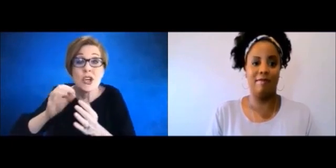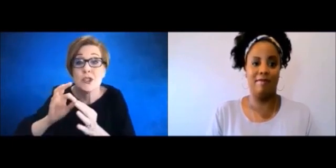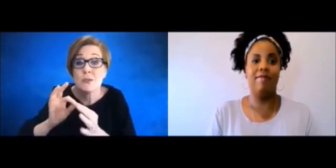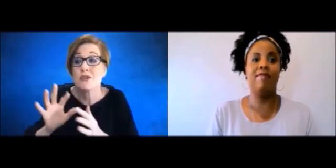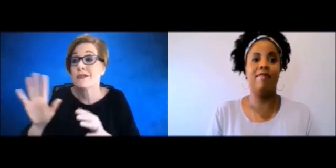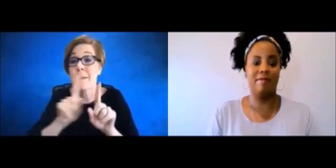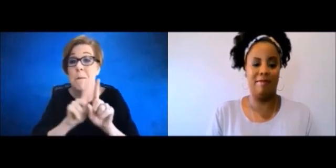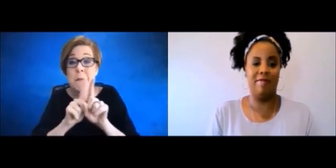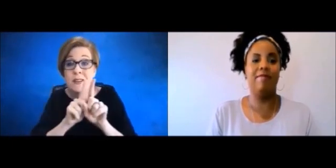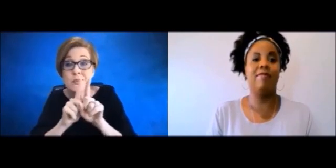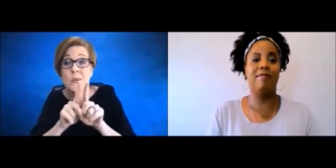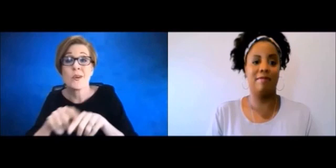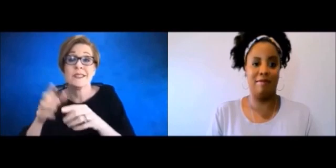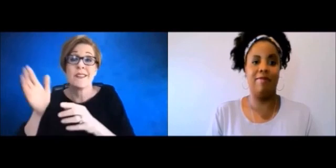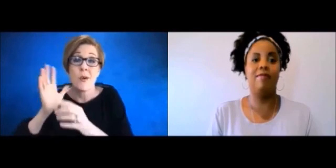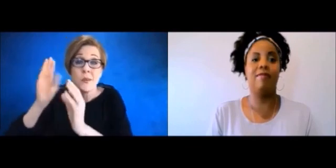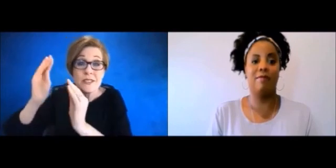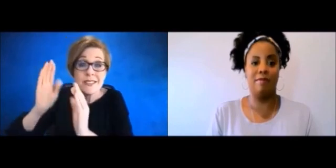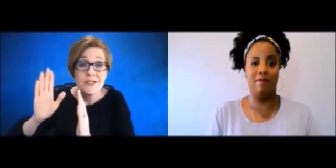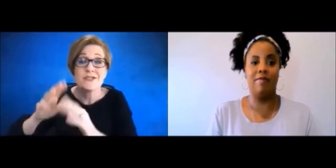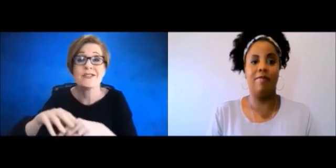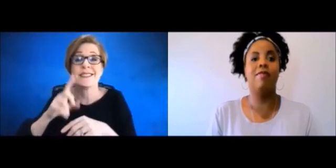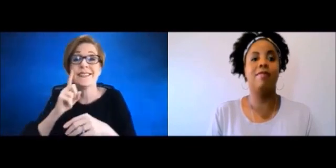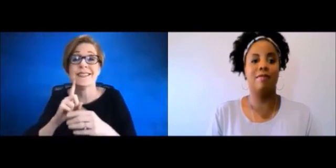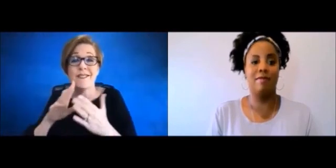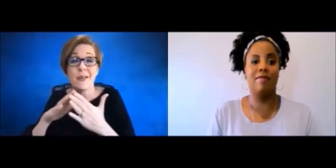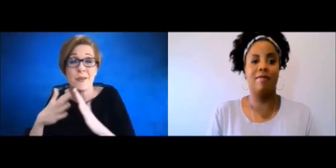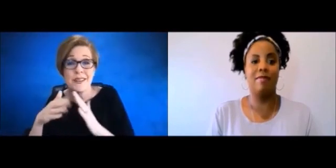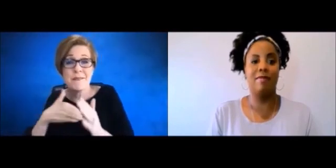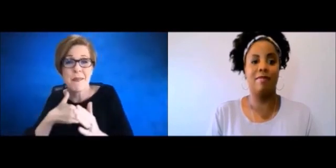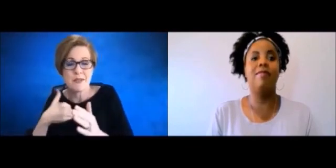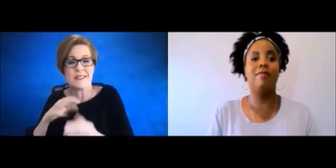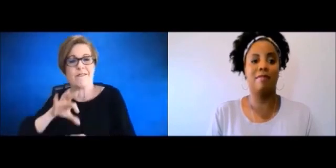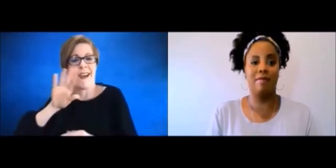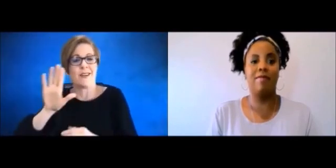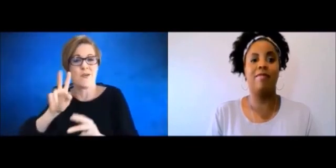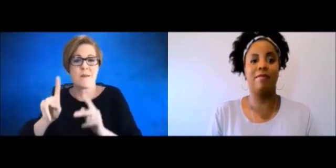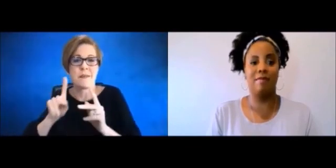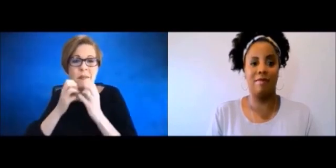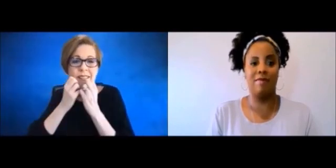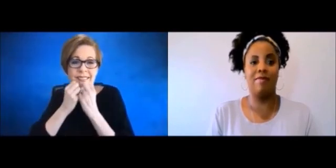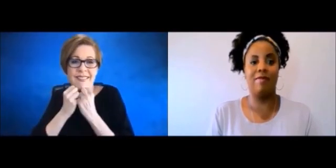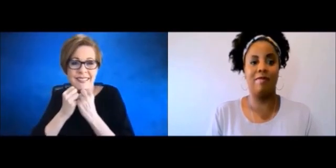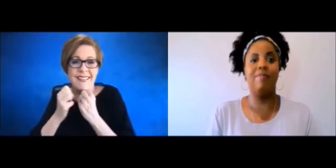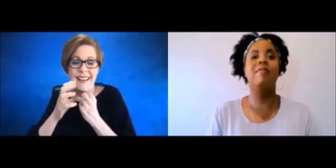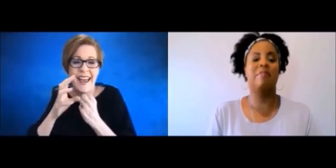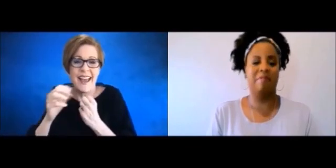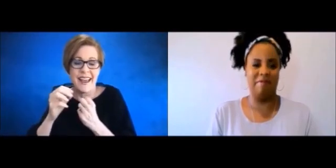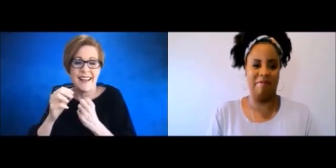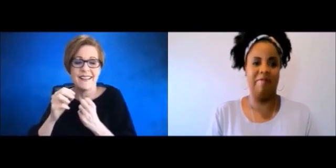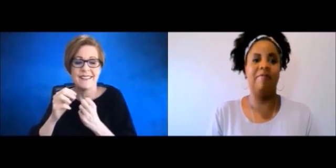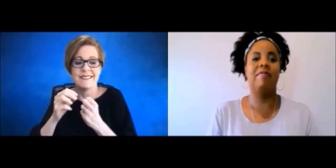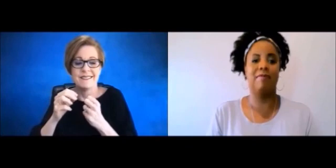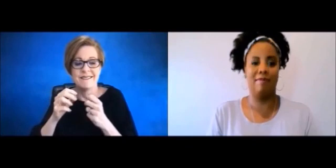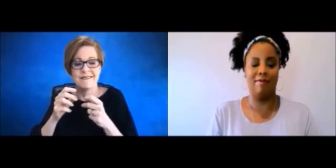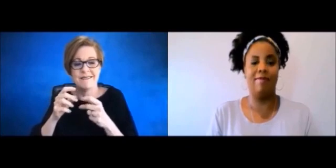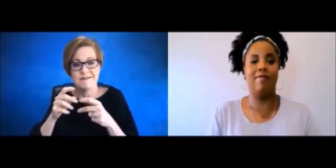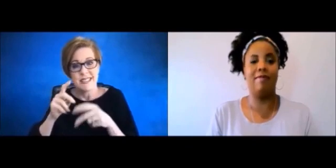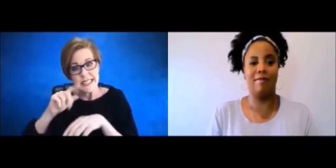newer interpreters like you, mentors, former instructors, deaf community members, people that you